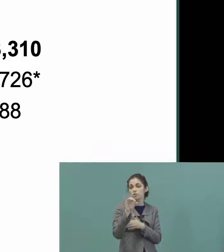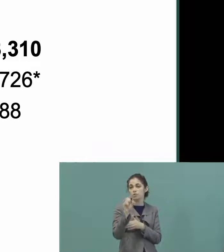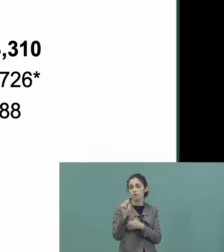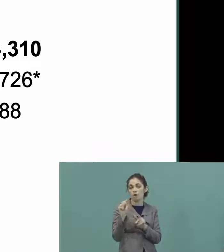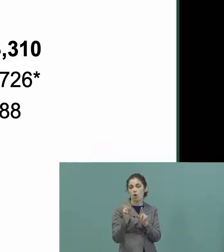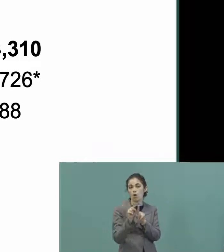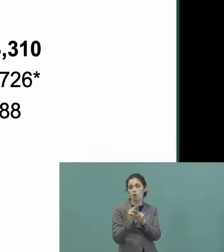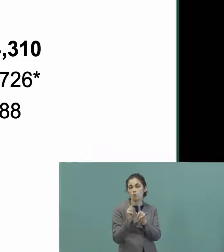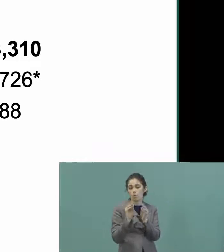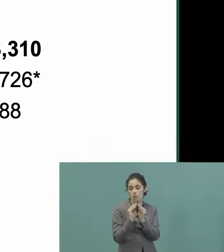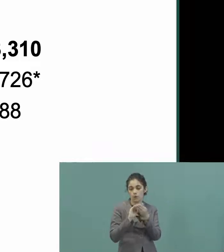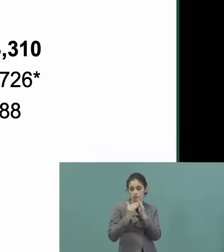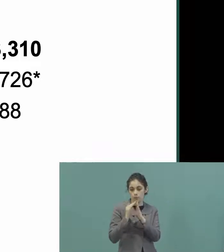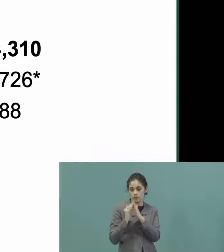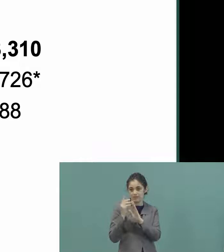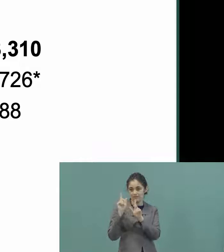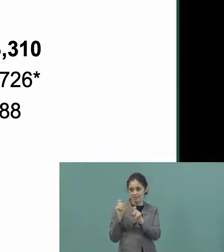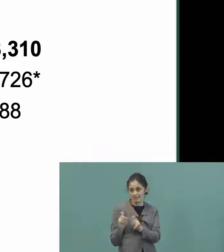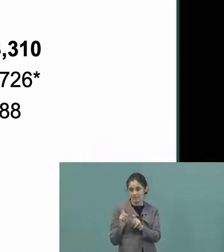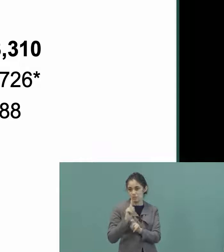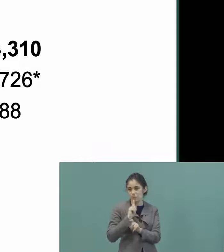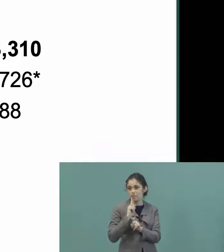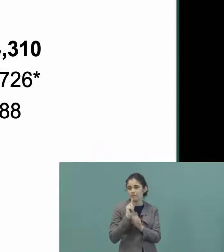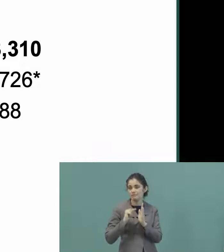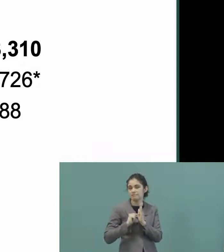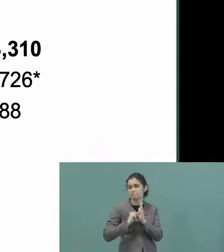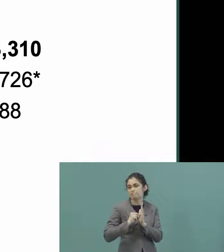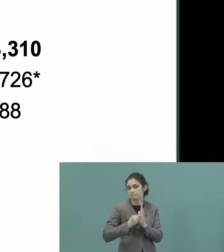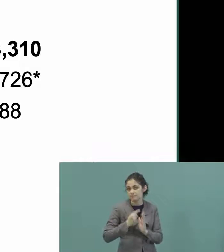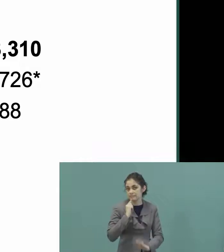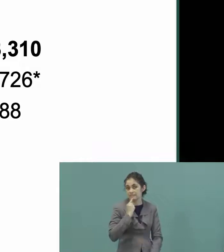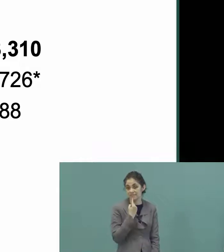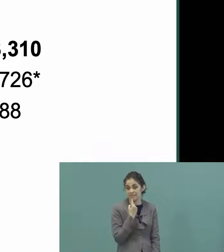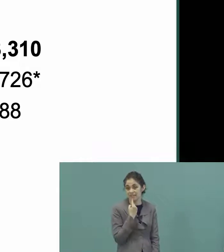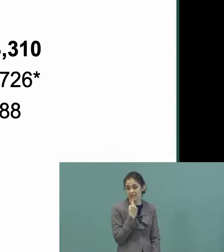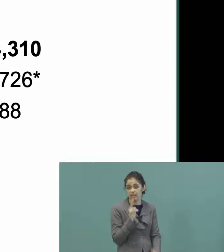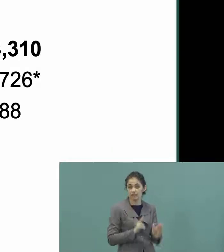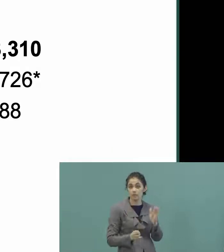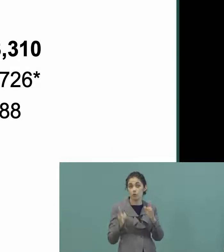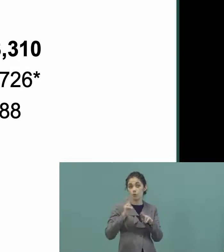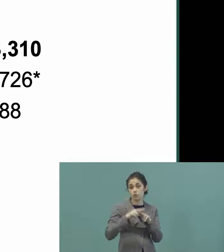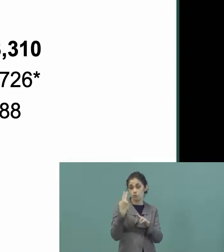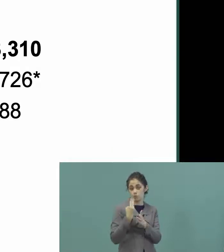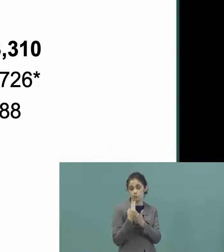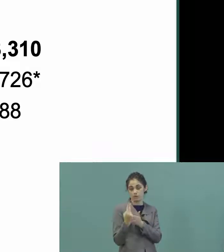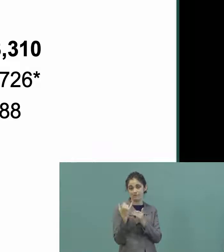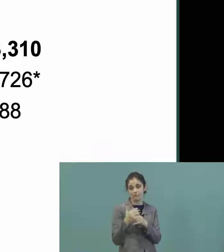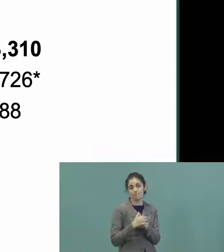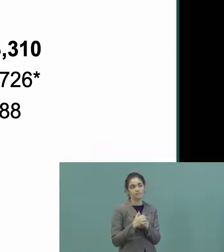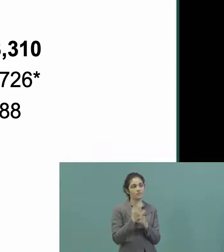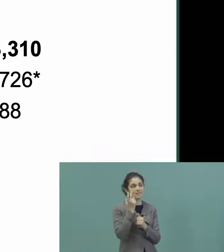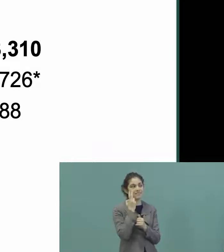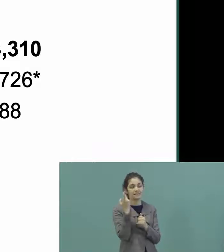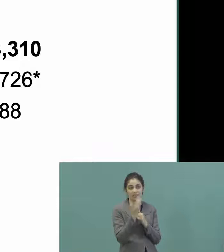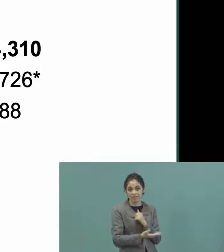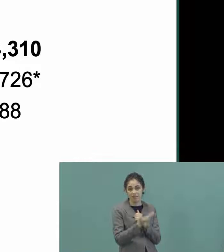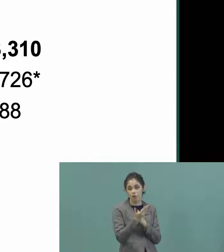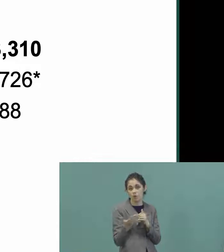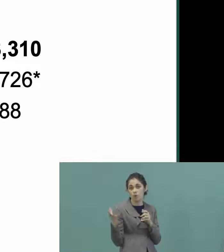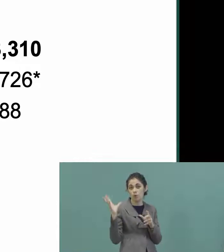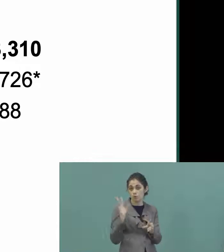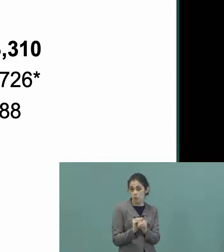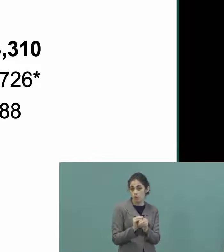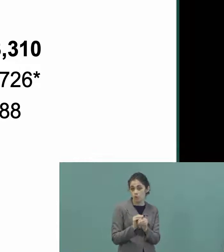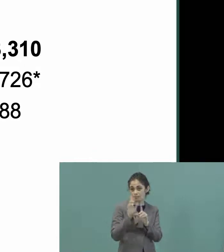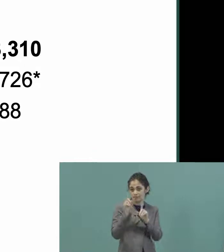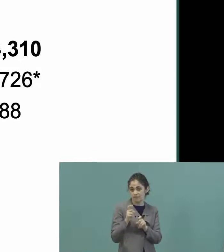to do more community testing, which has significantly increased in the last 2 weeks. But what you see here is the total